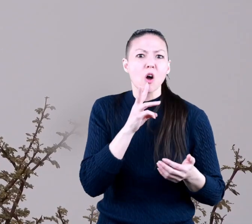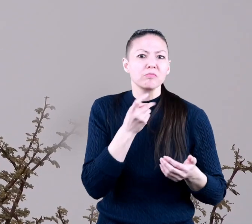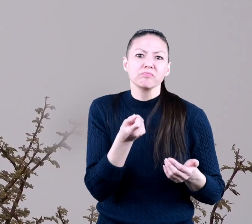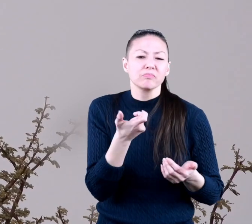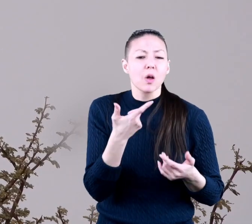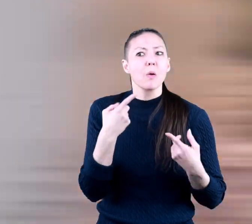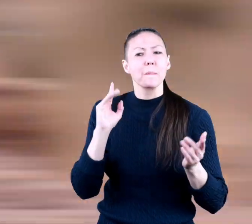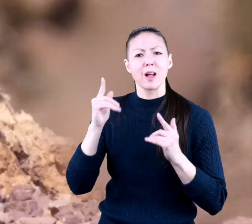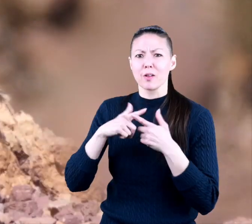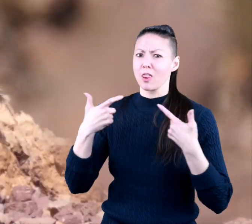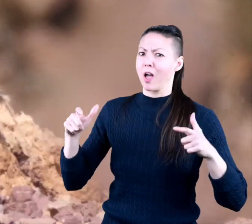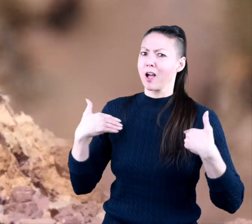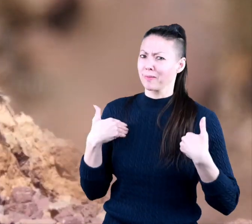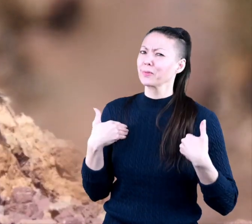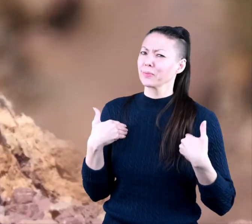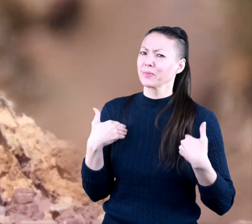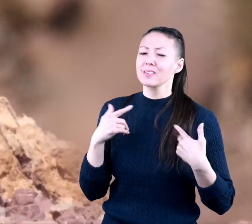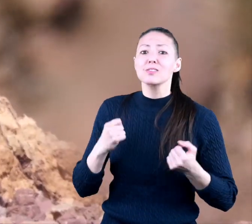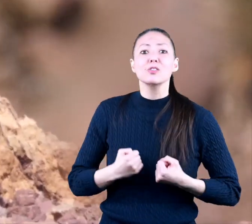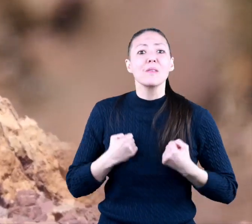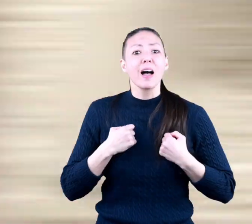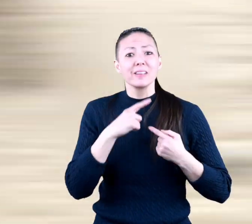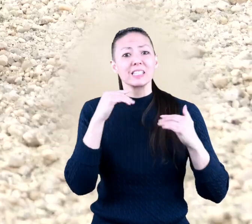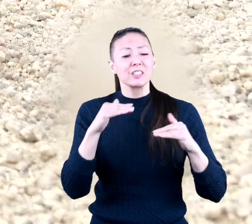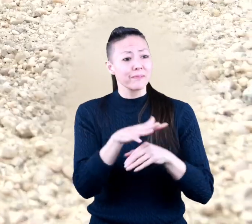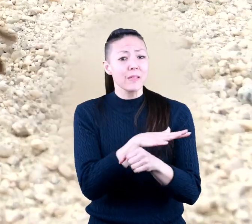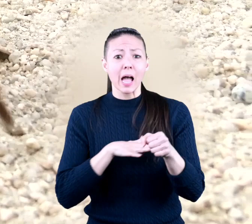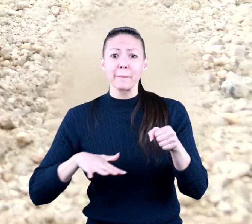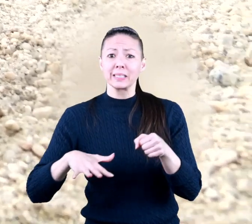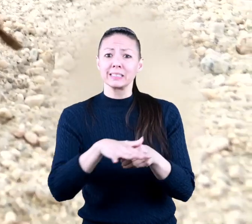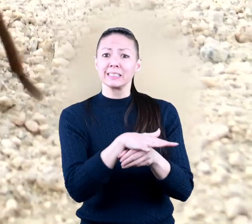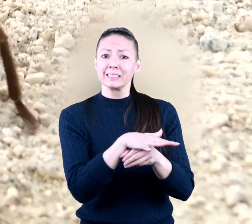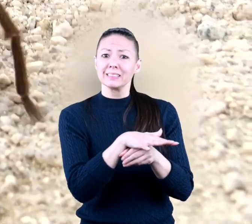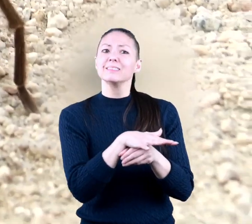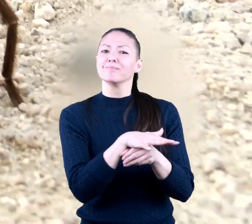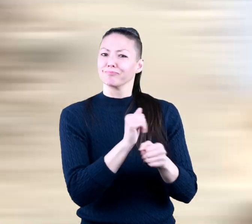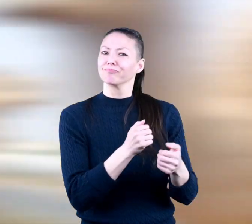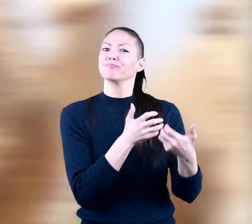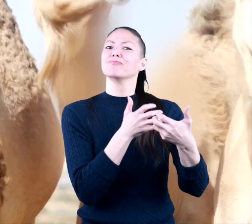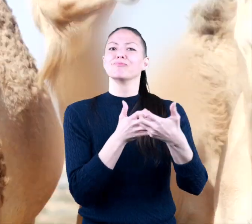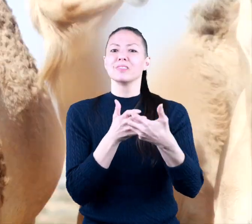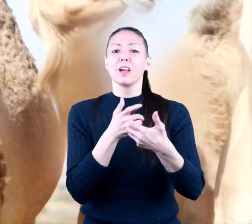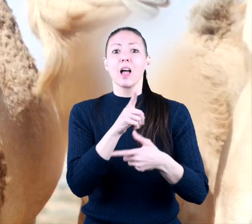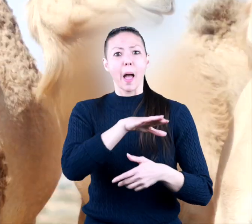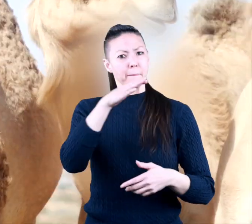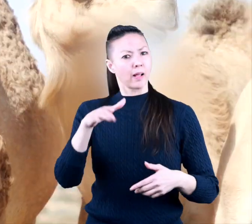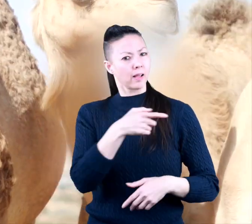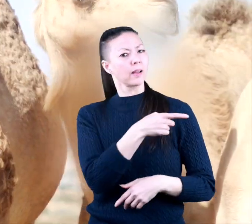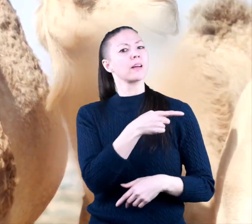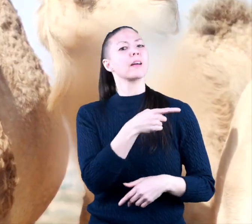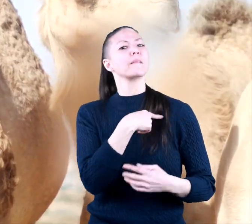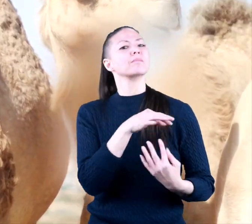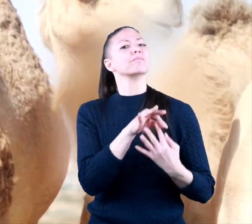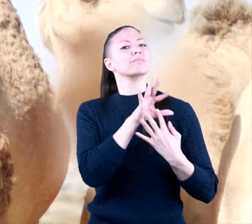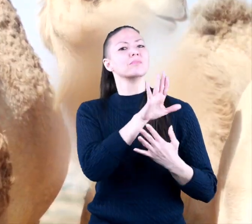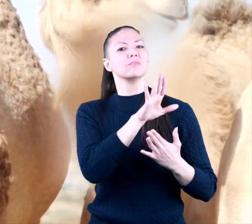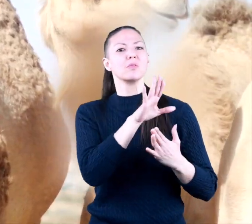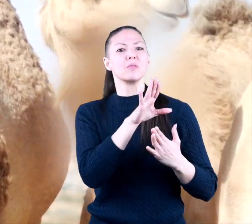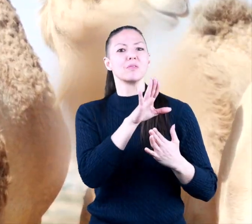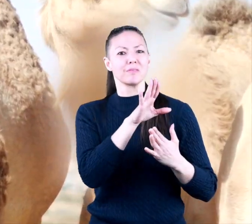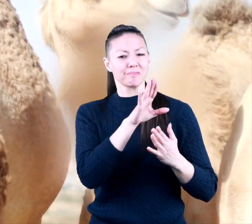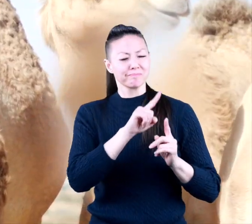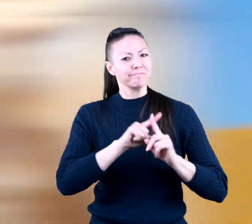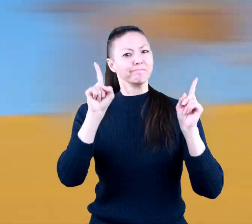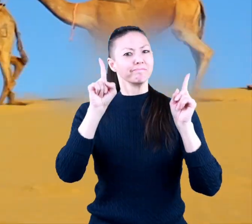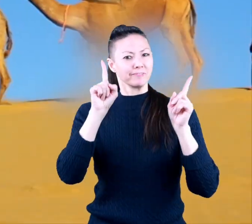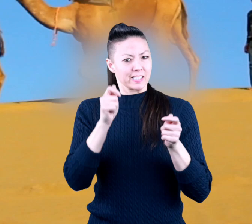as much water as large ones, so they can survive in desert environments. Camels are an exception to this rule, and